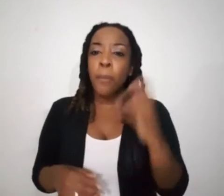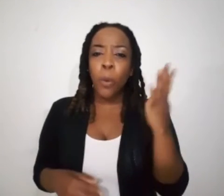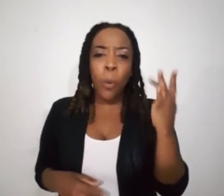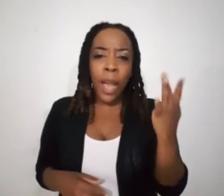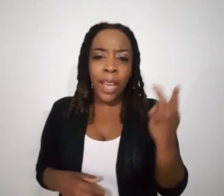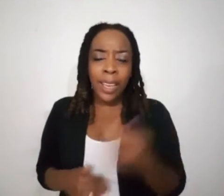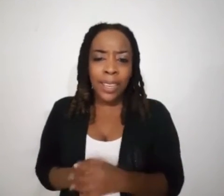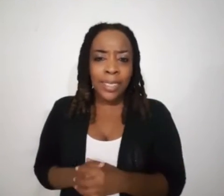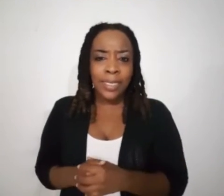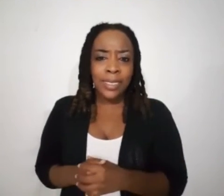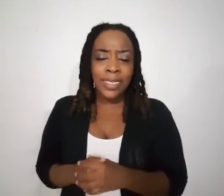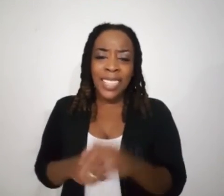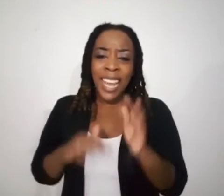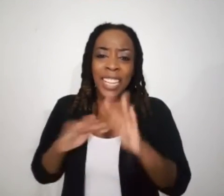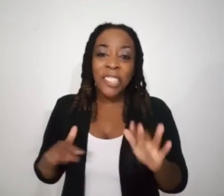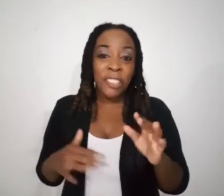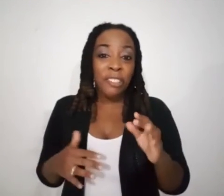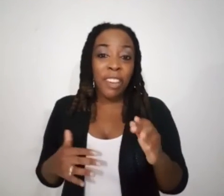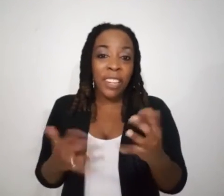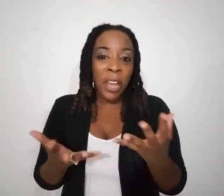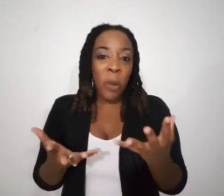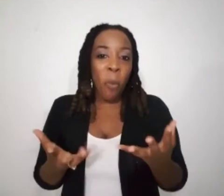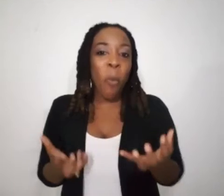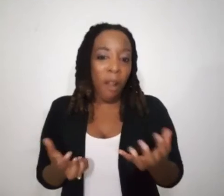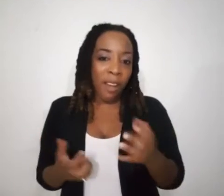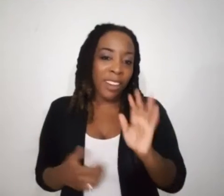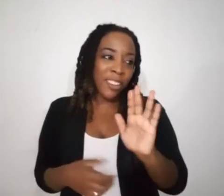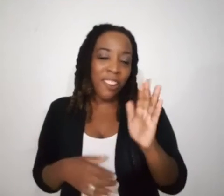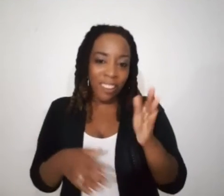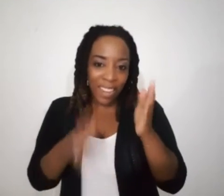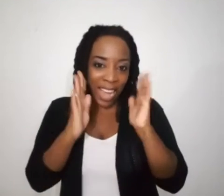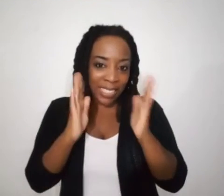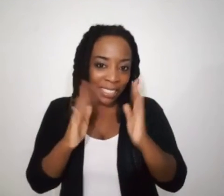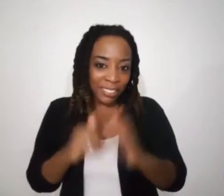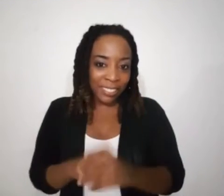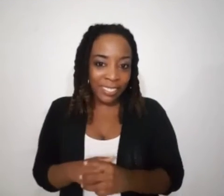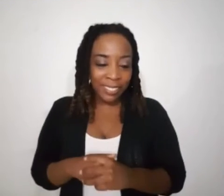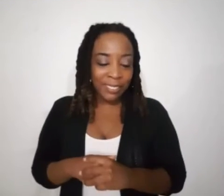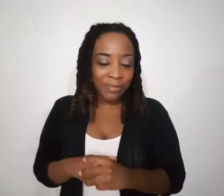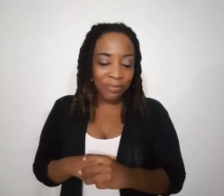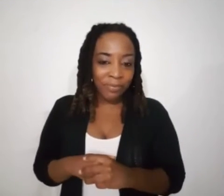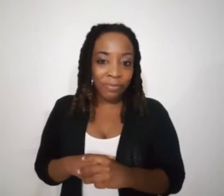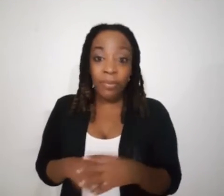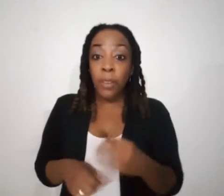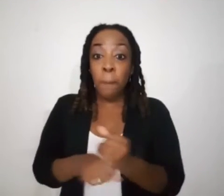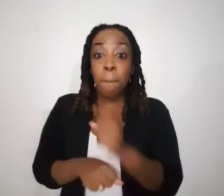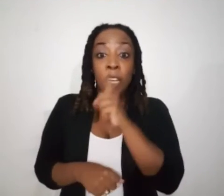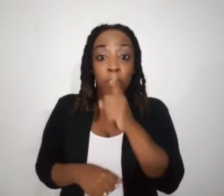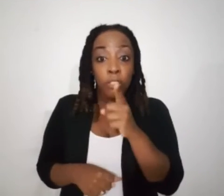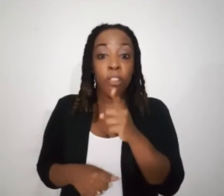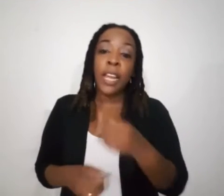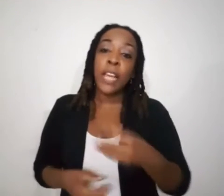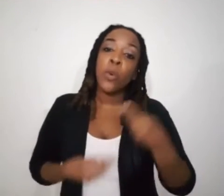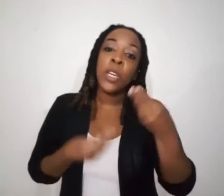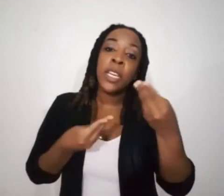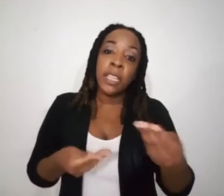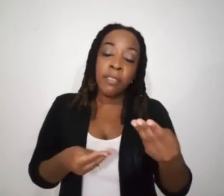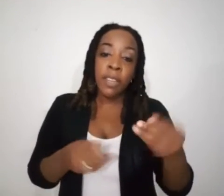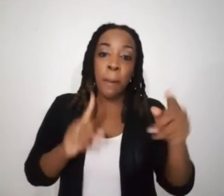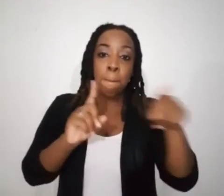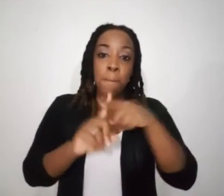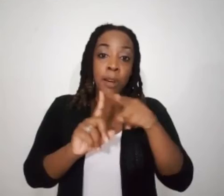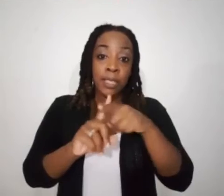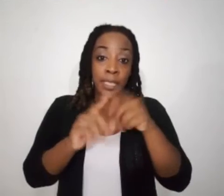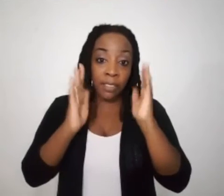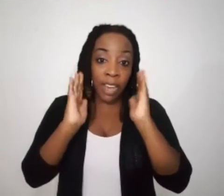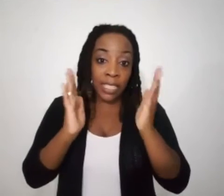are seeking your attention. So make sure that you give children positive attention through every day.